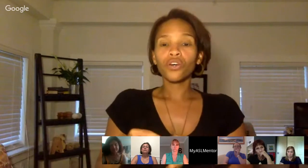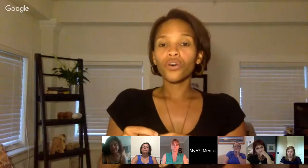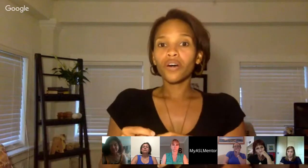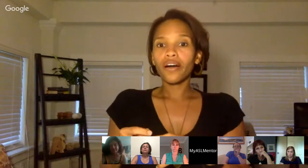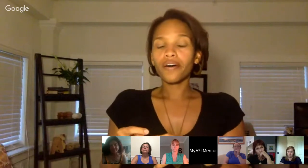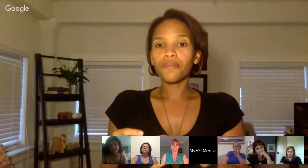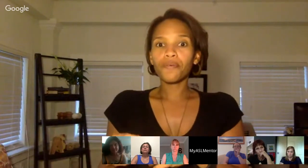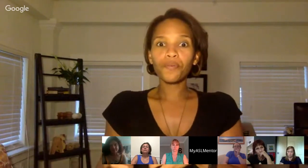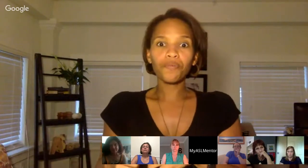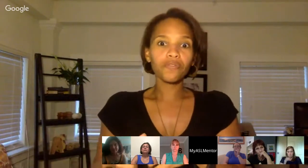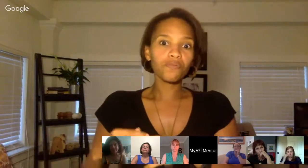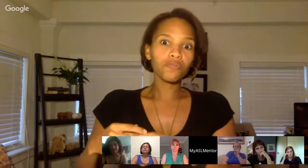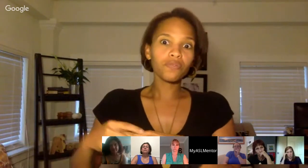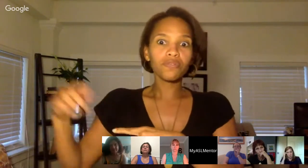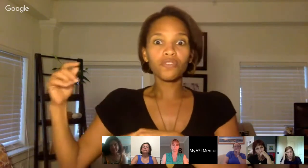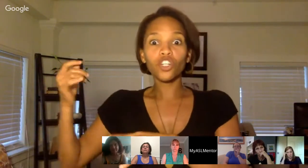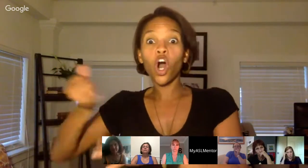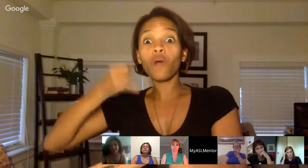to